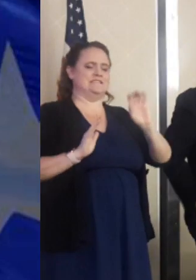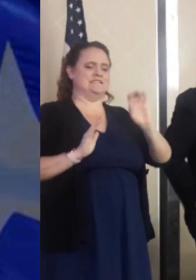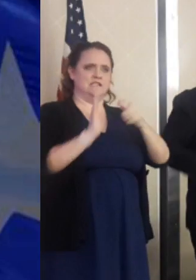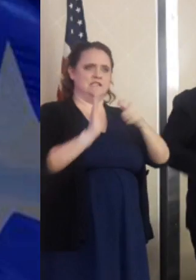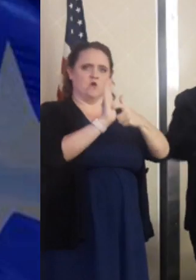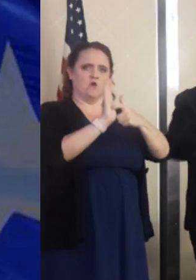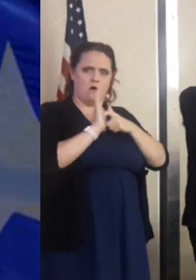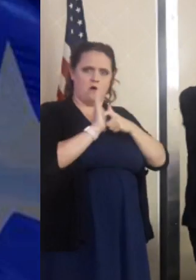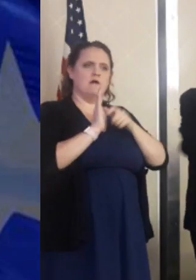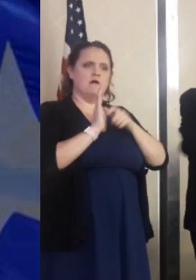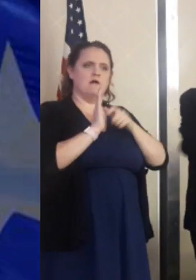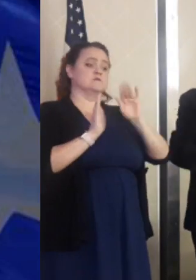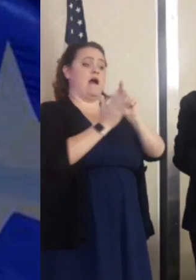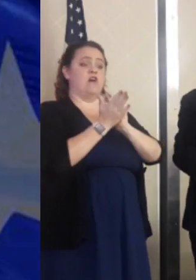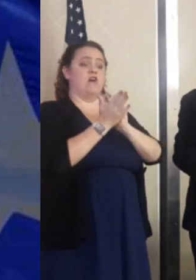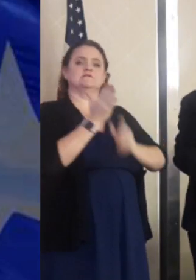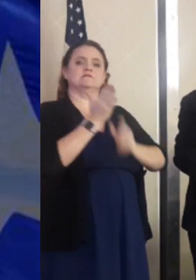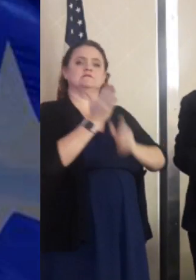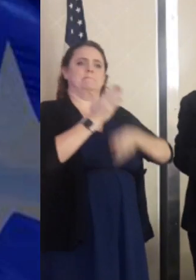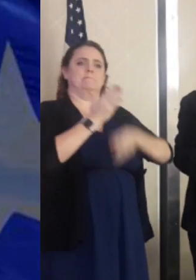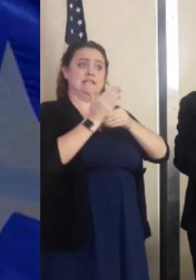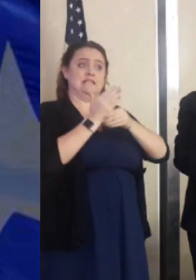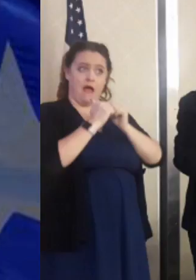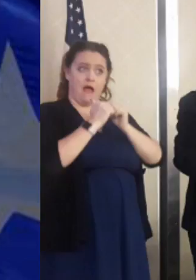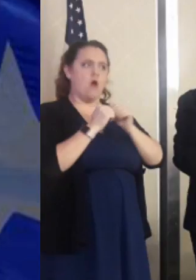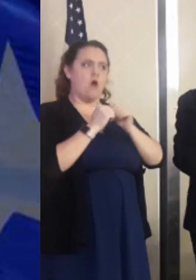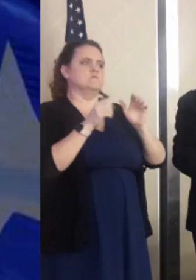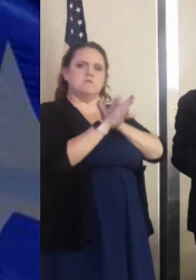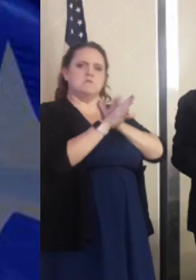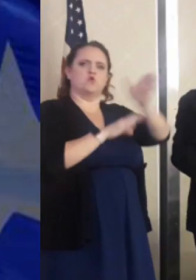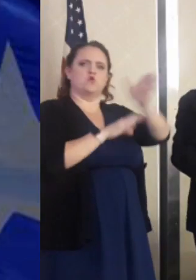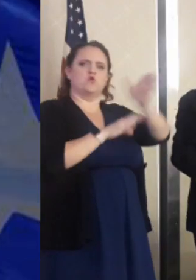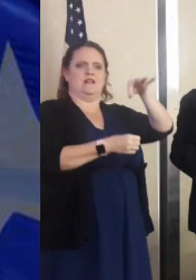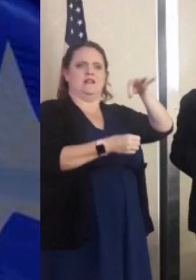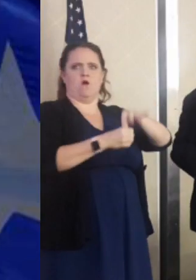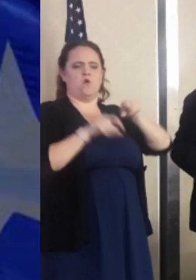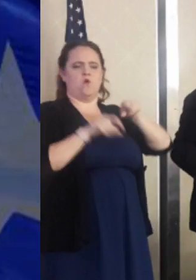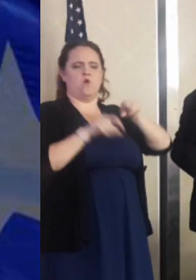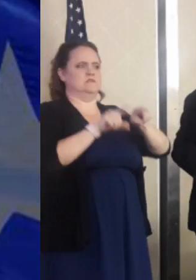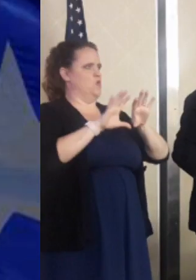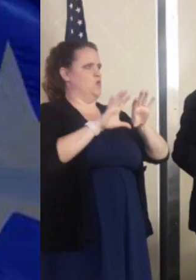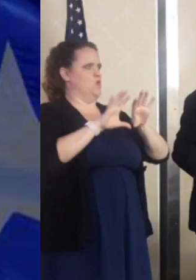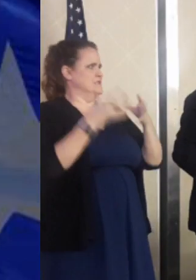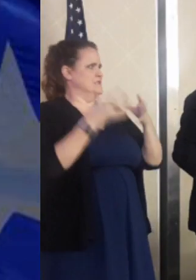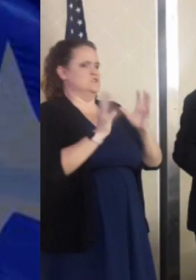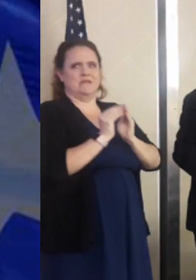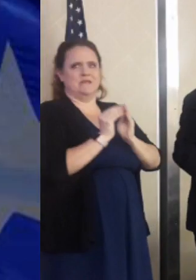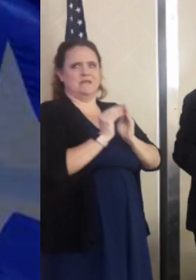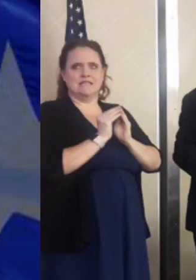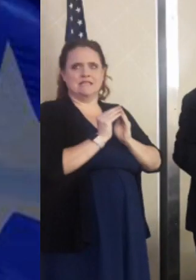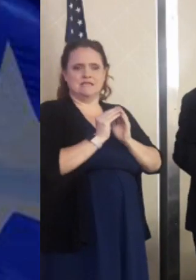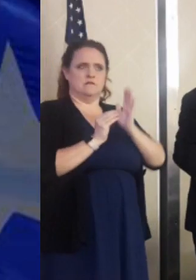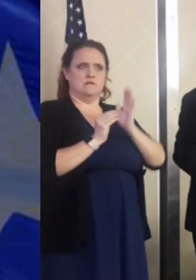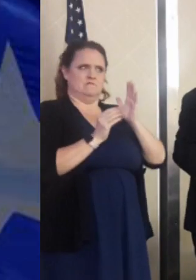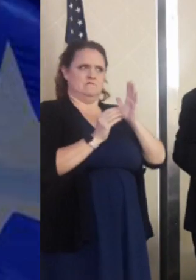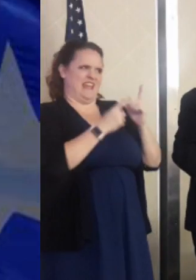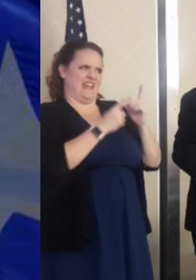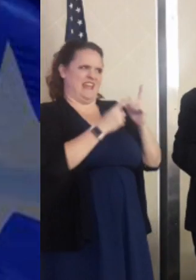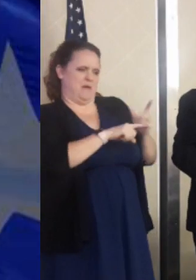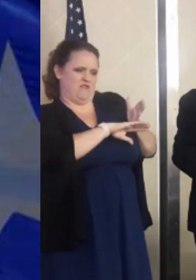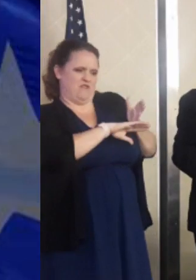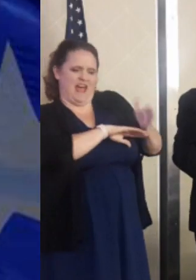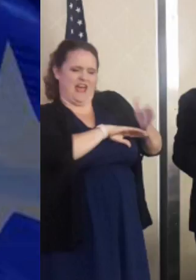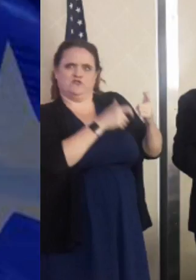by a majority vote of the entire membership at the organizational meeting, which we had right after the convention, and